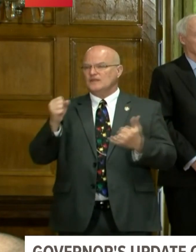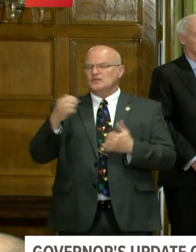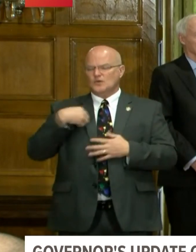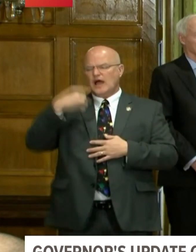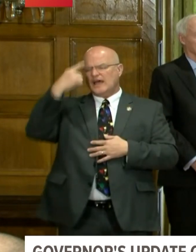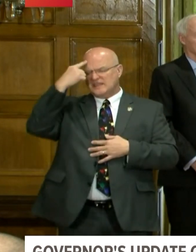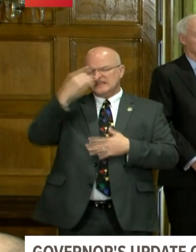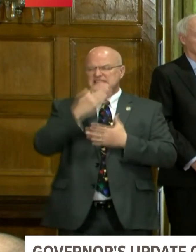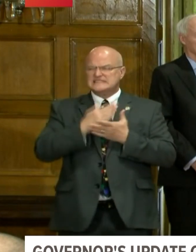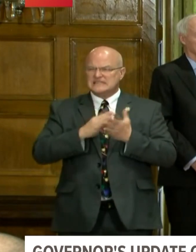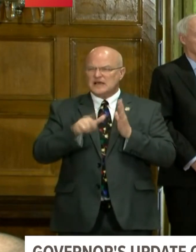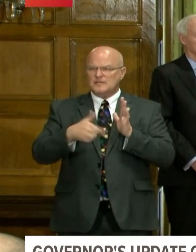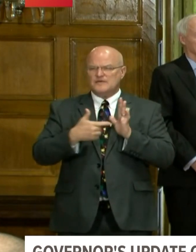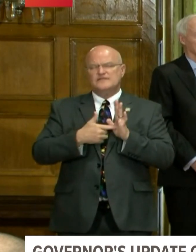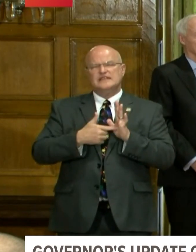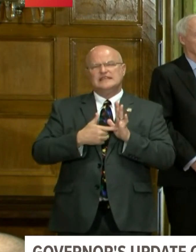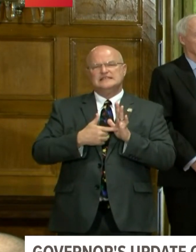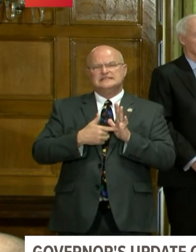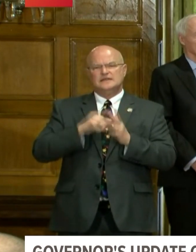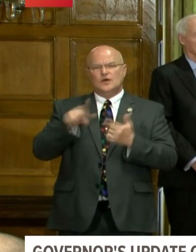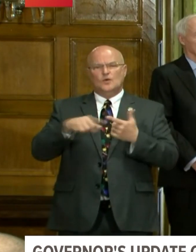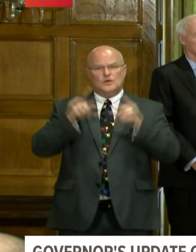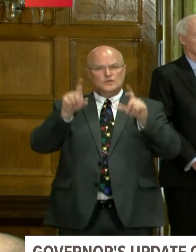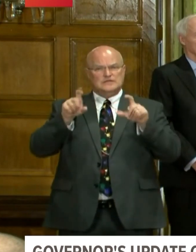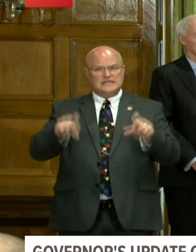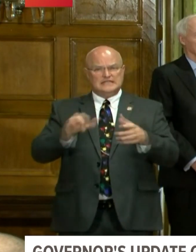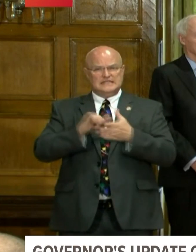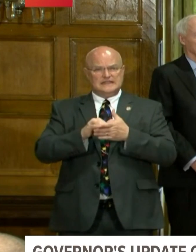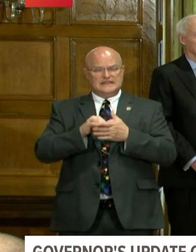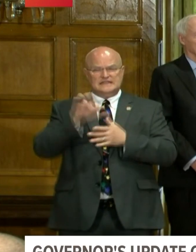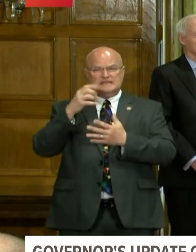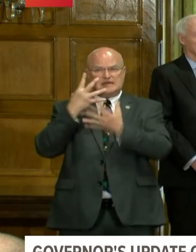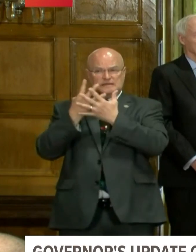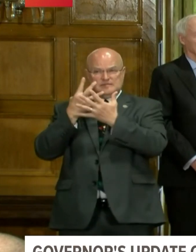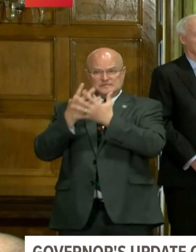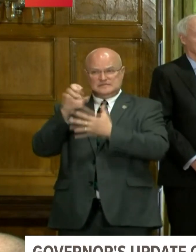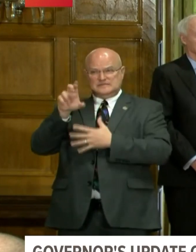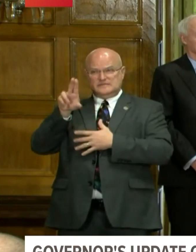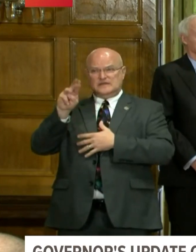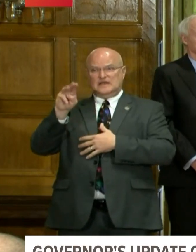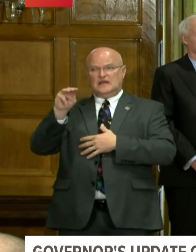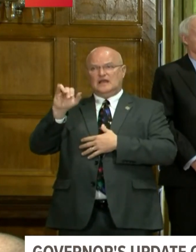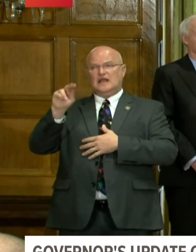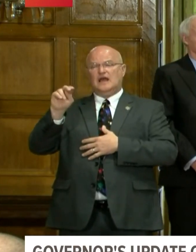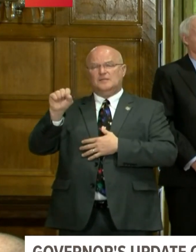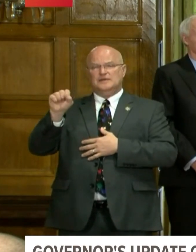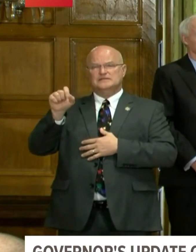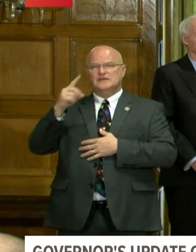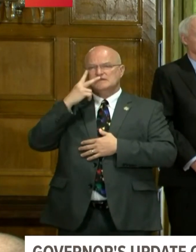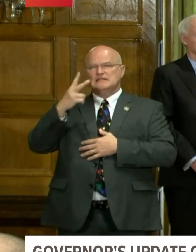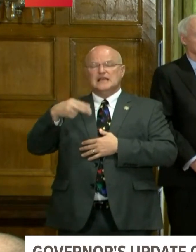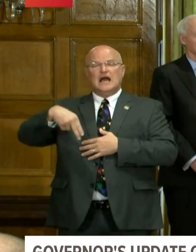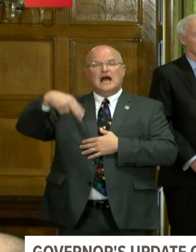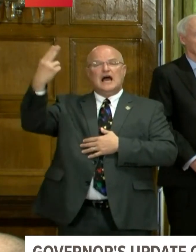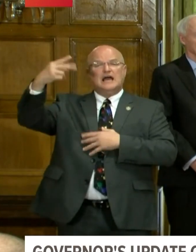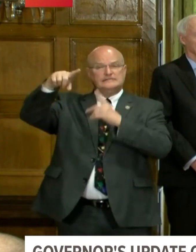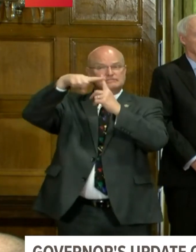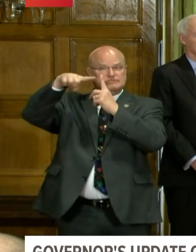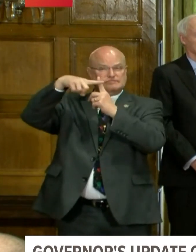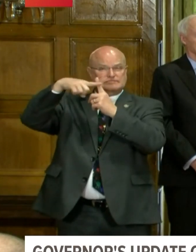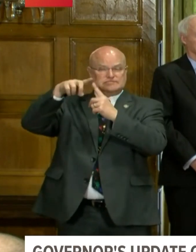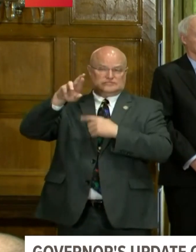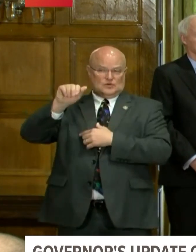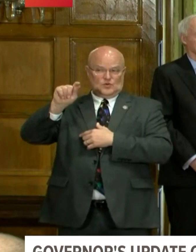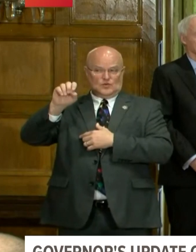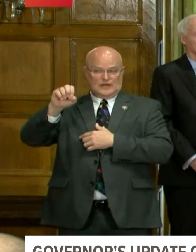So I think some of these, when we were testing in the Cummins unit in particular, we were seeing a much higher positivity